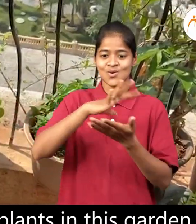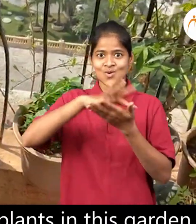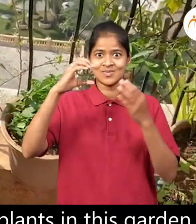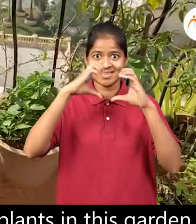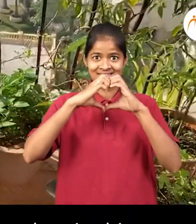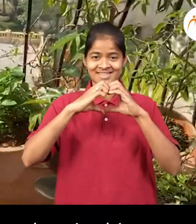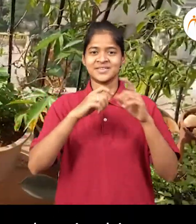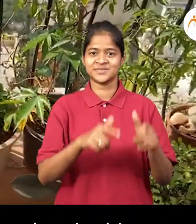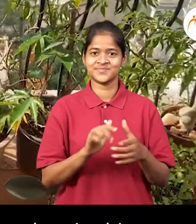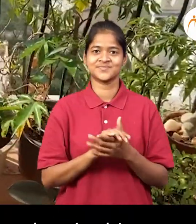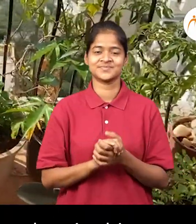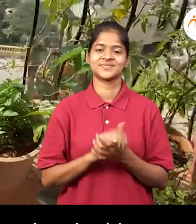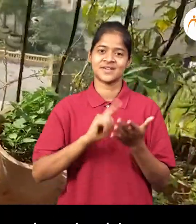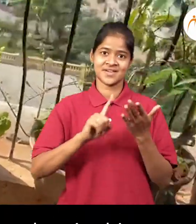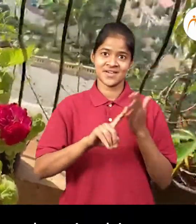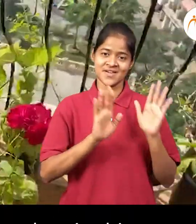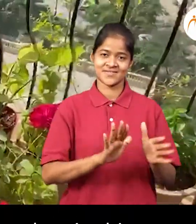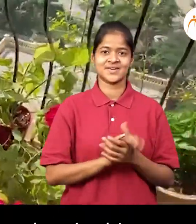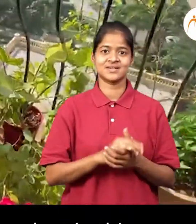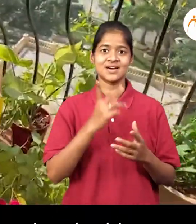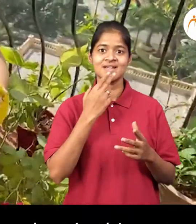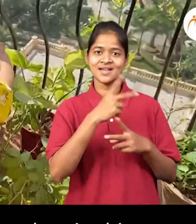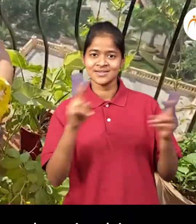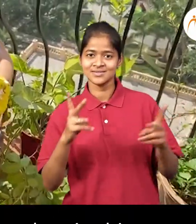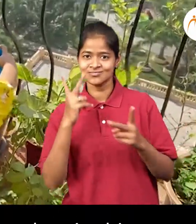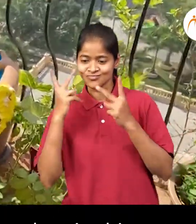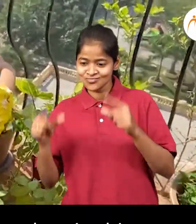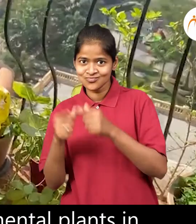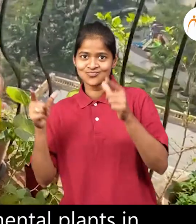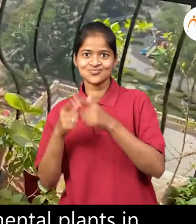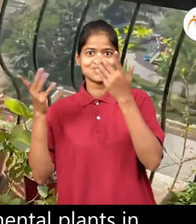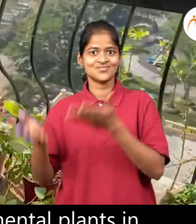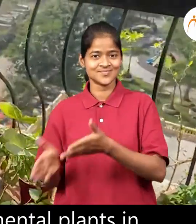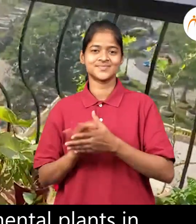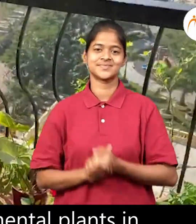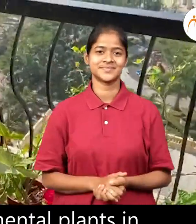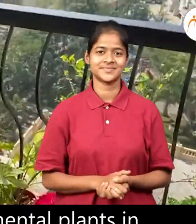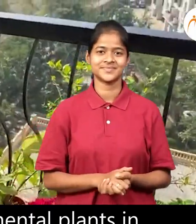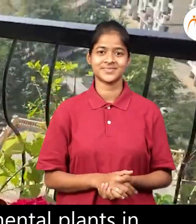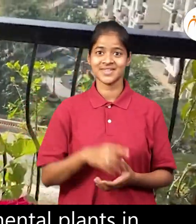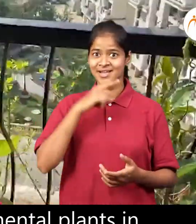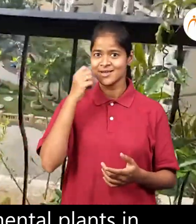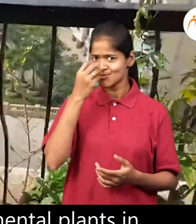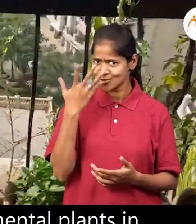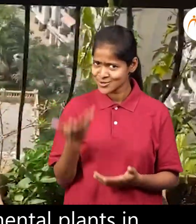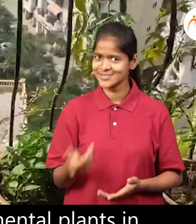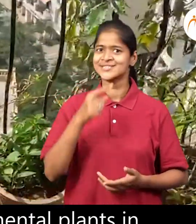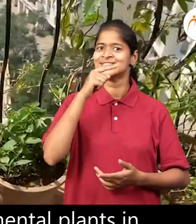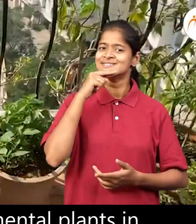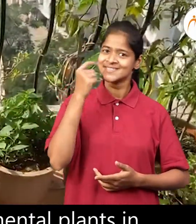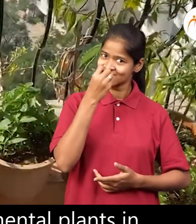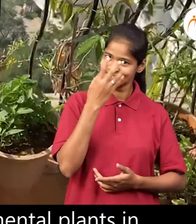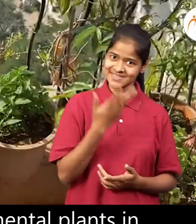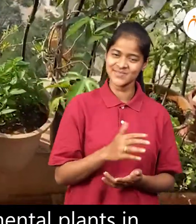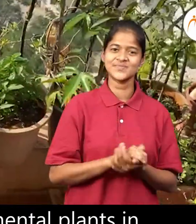we can see a money plant in this pot there are ornamental plants in the pots